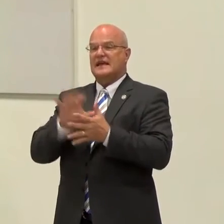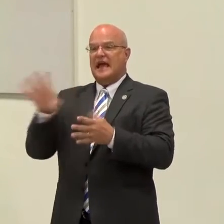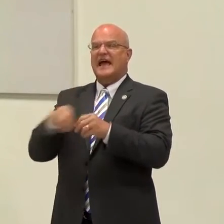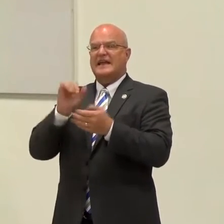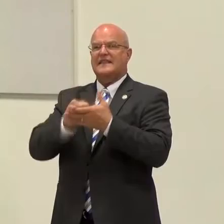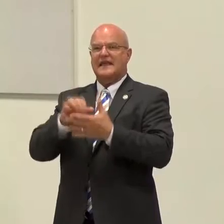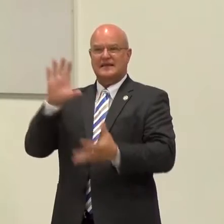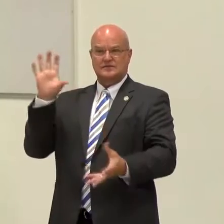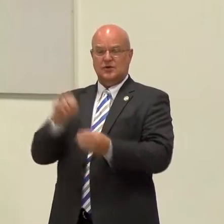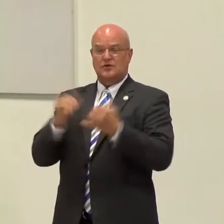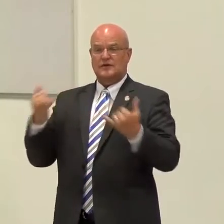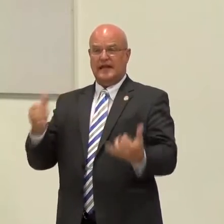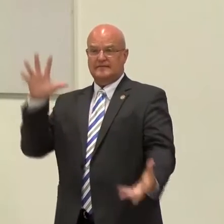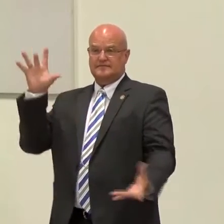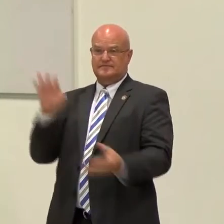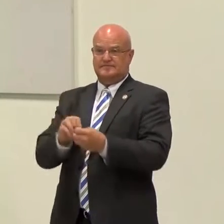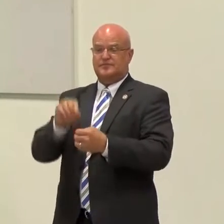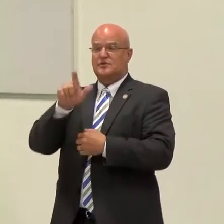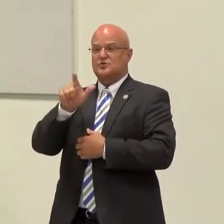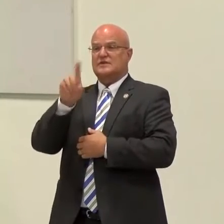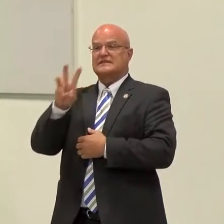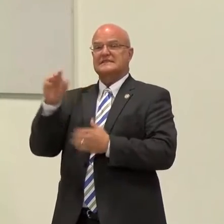added to that total, which brings it to